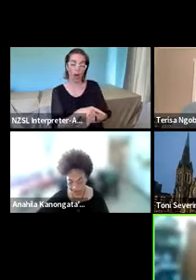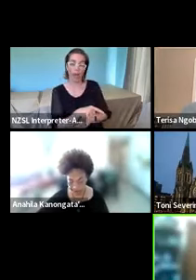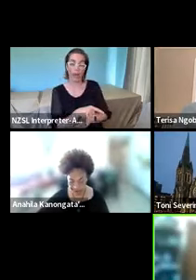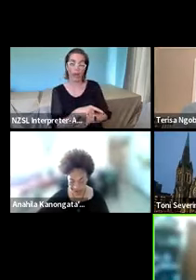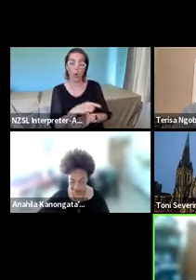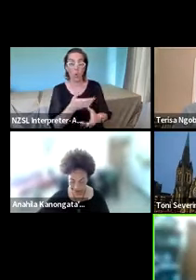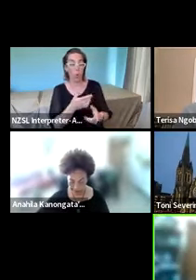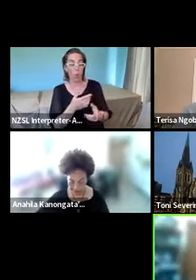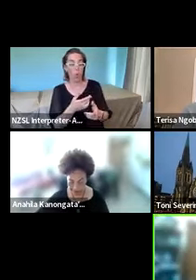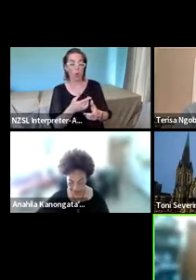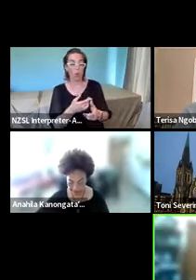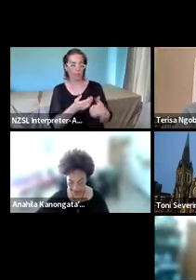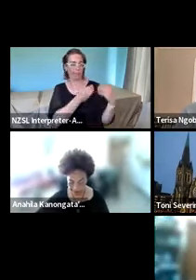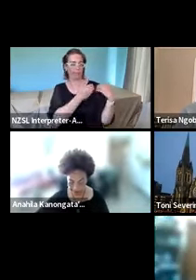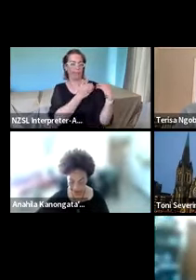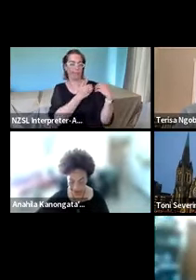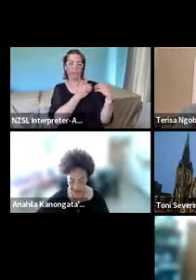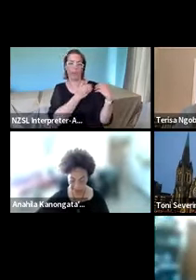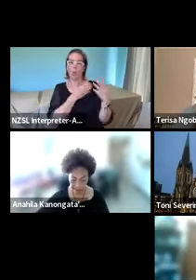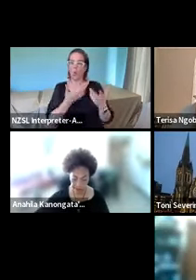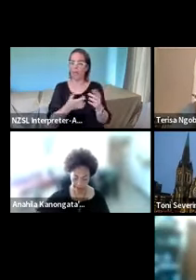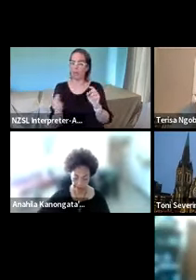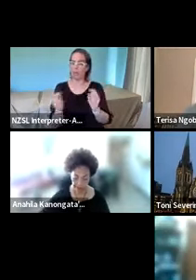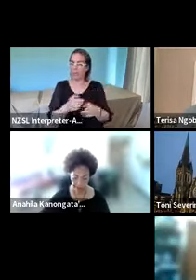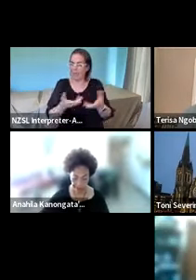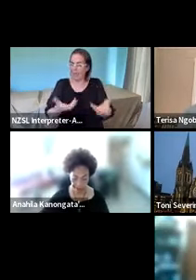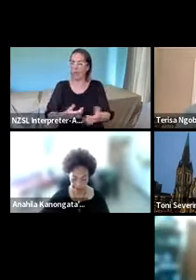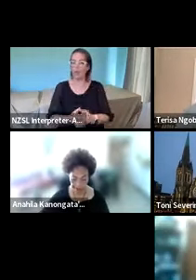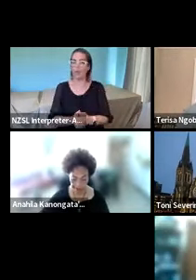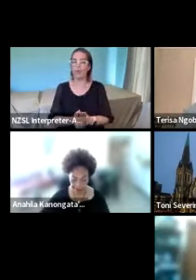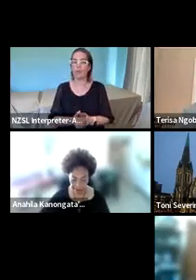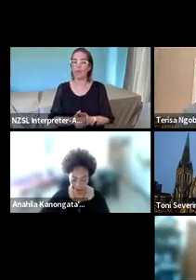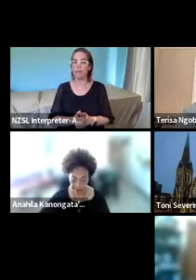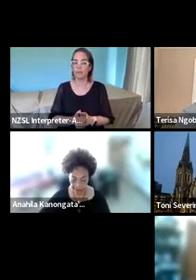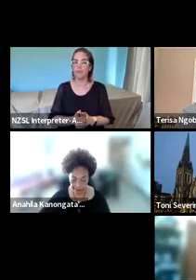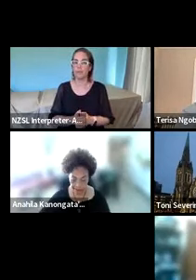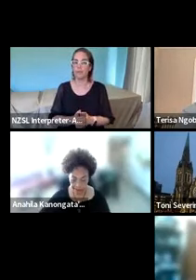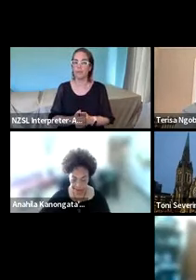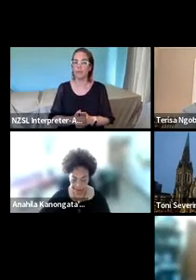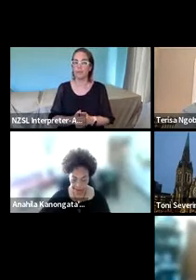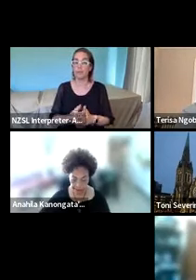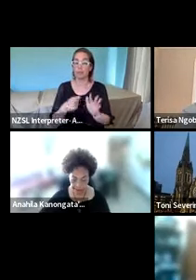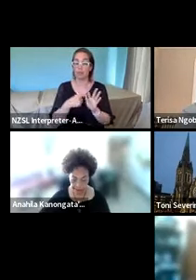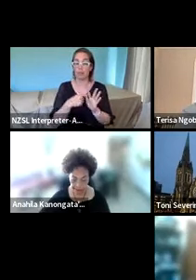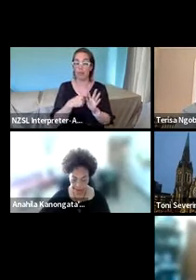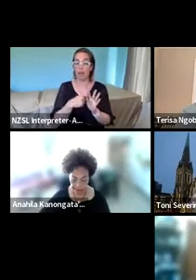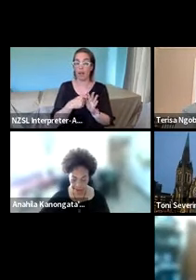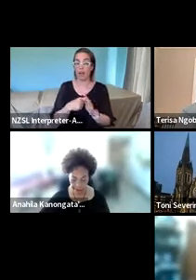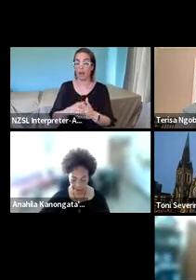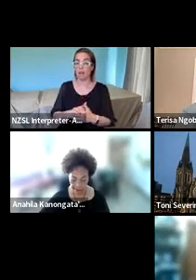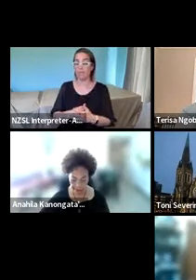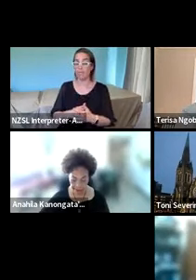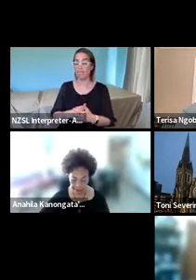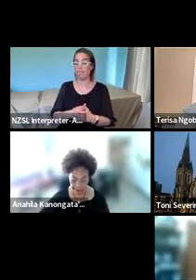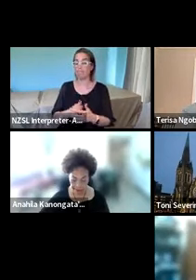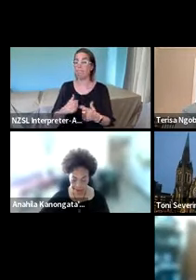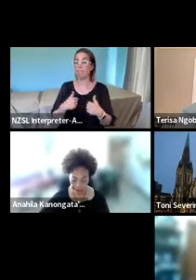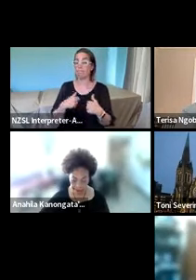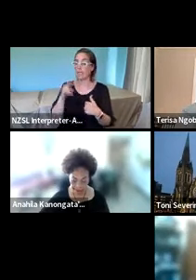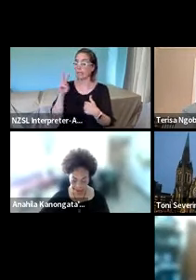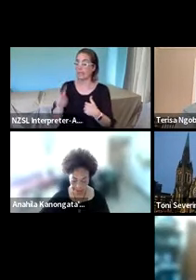the response? Yeah, I think in some ways I would see it like I'm a co-chair of a Canterbury